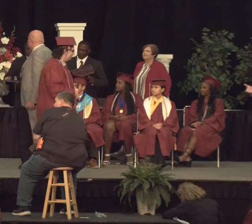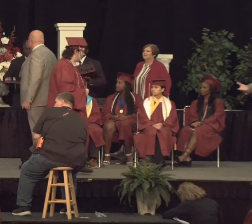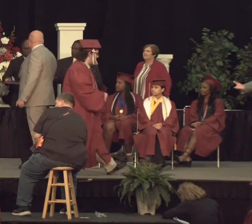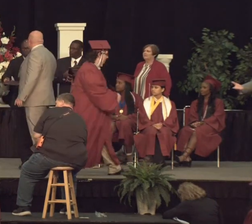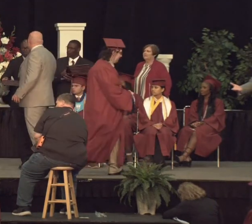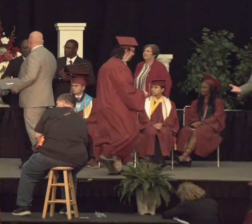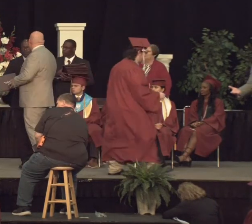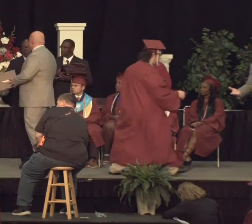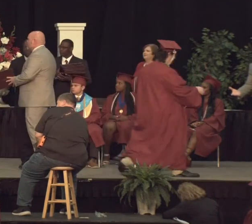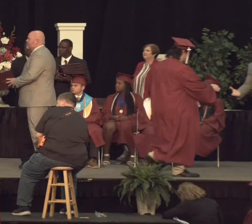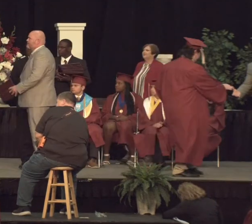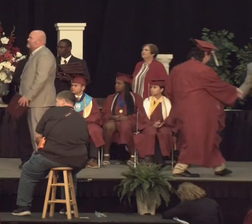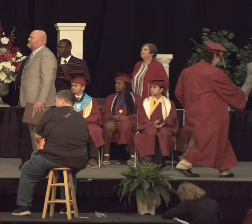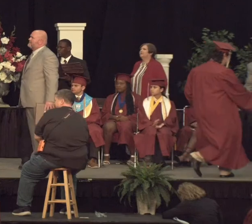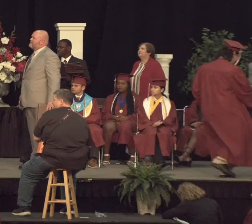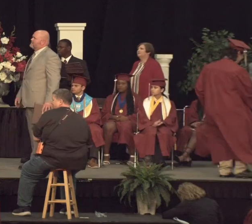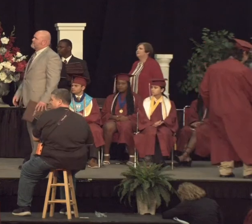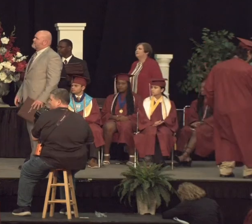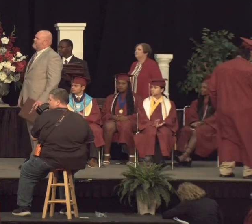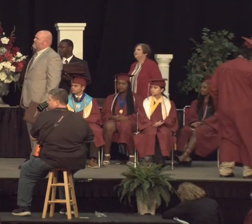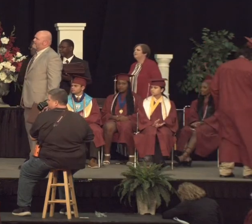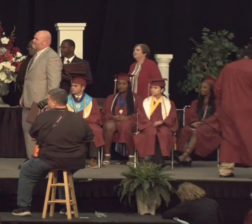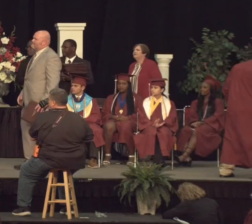Lane Stute.